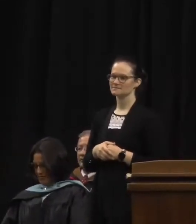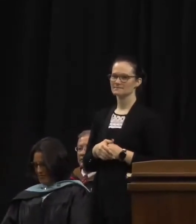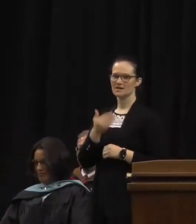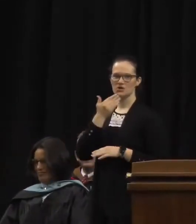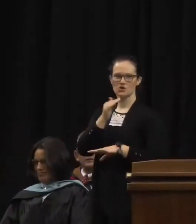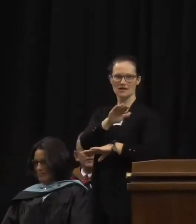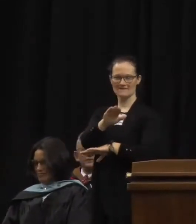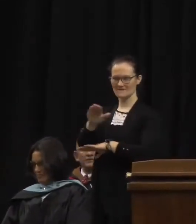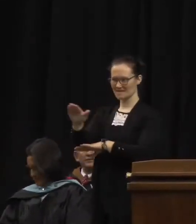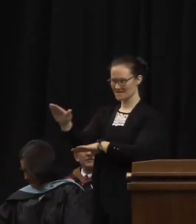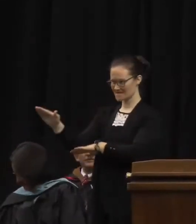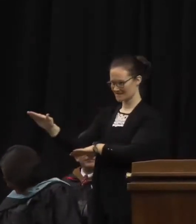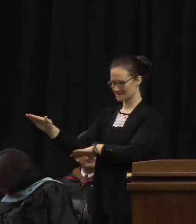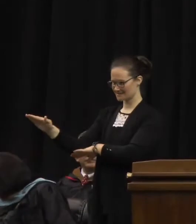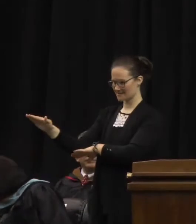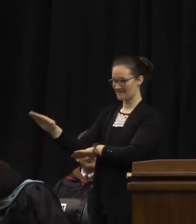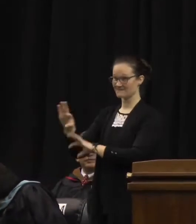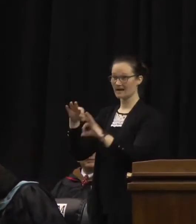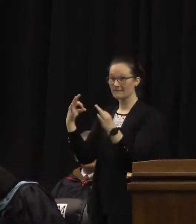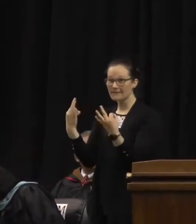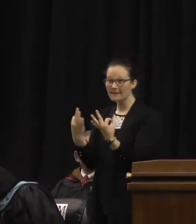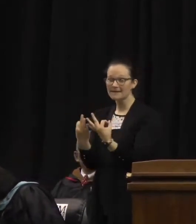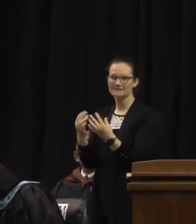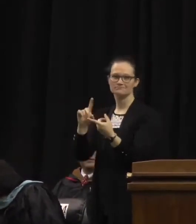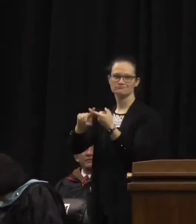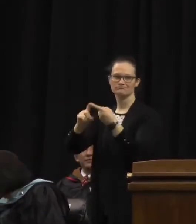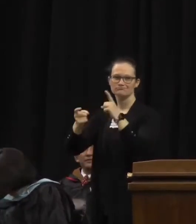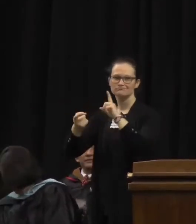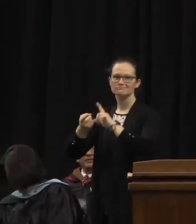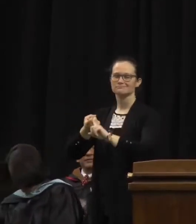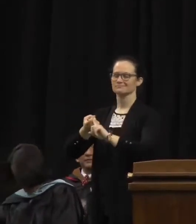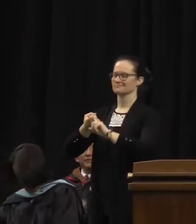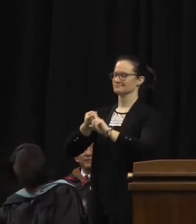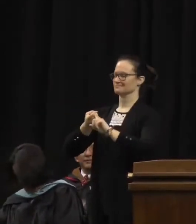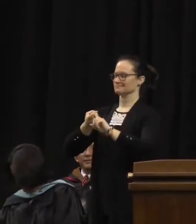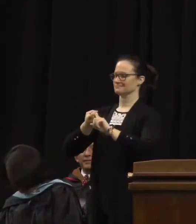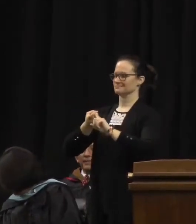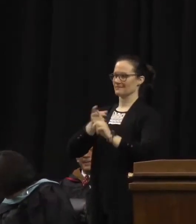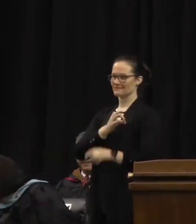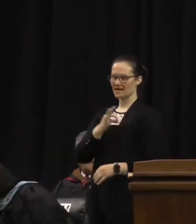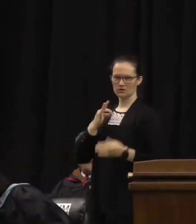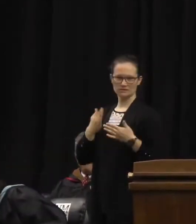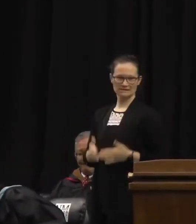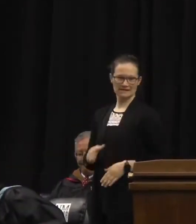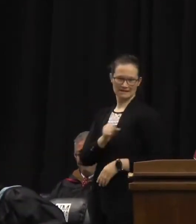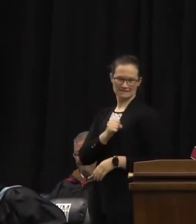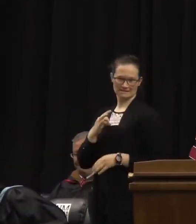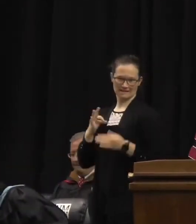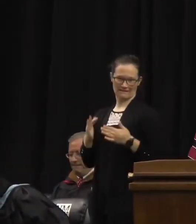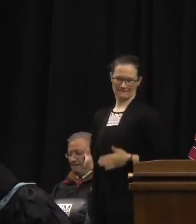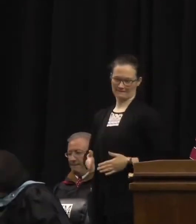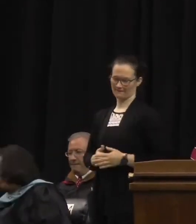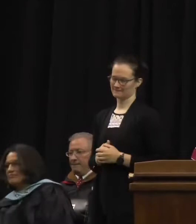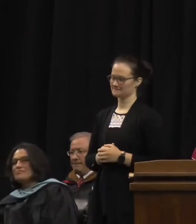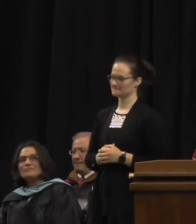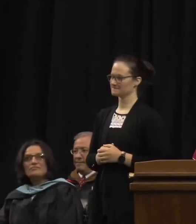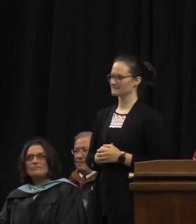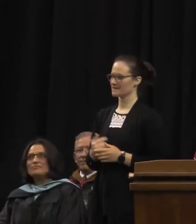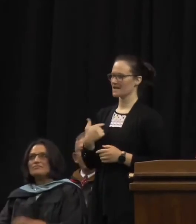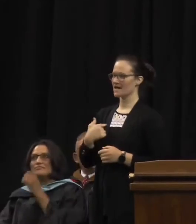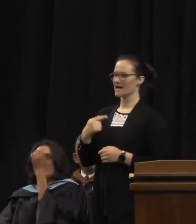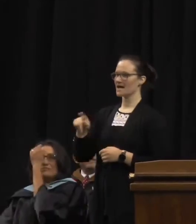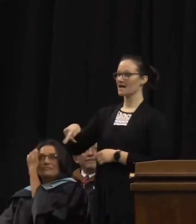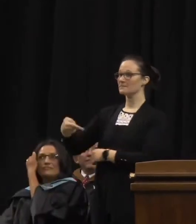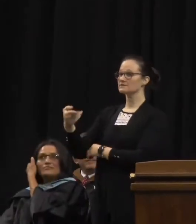Good evening, family, friends, faculty, and staff. I am